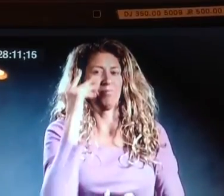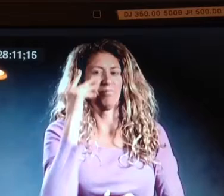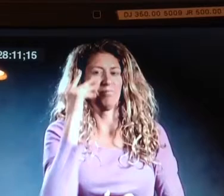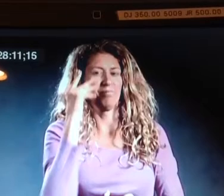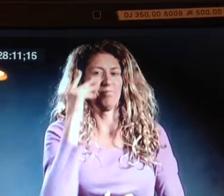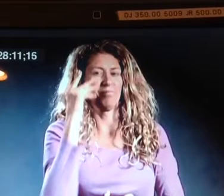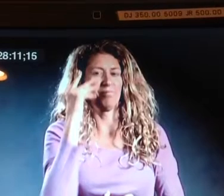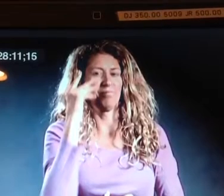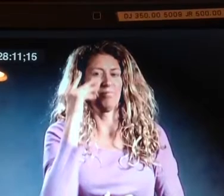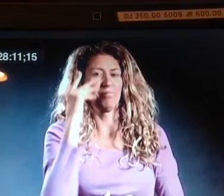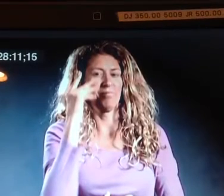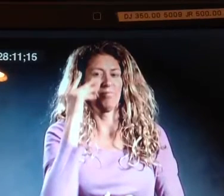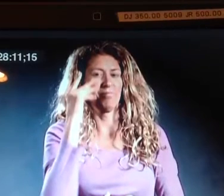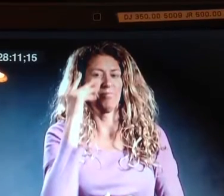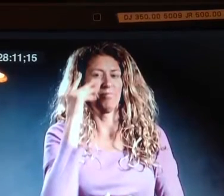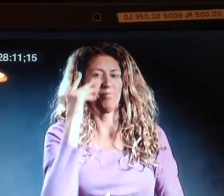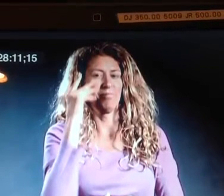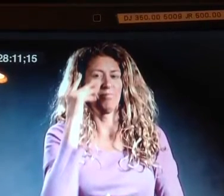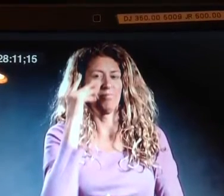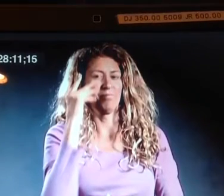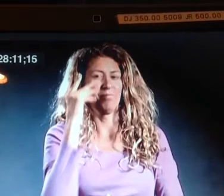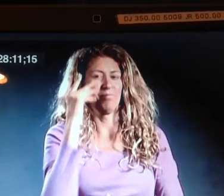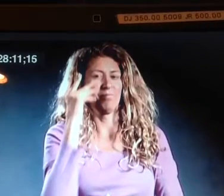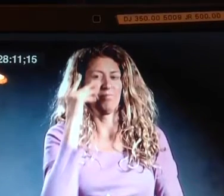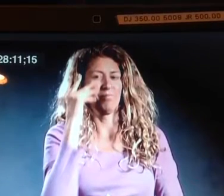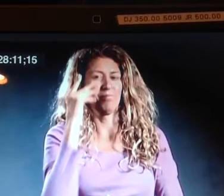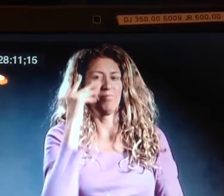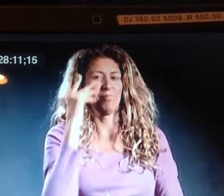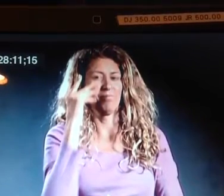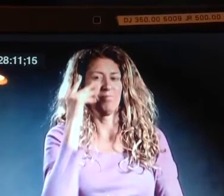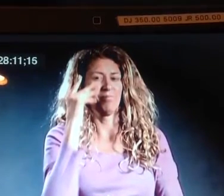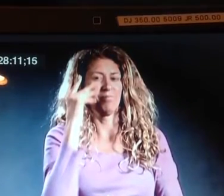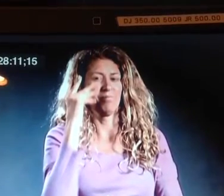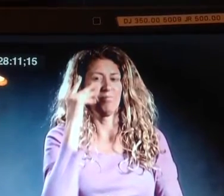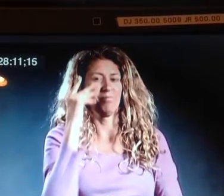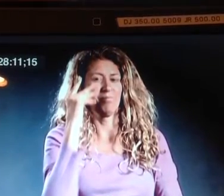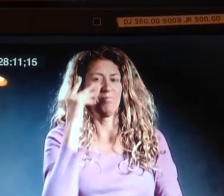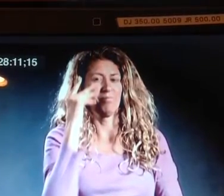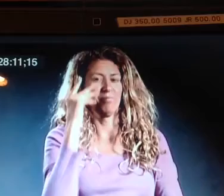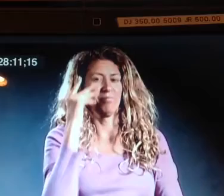But the squash didn't grow right. It had holes all in it. It looked like the birds had been picking at it.